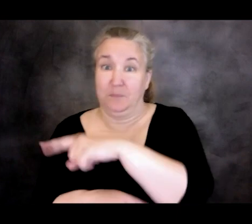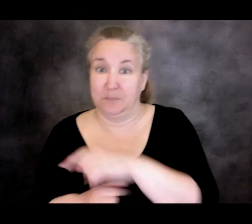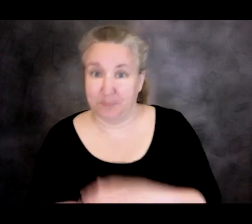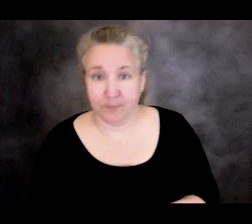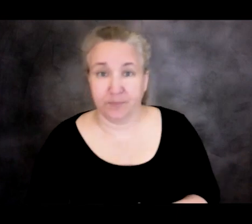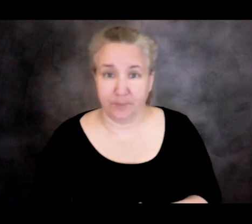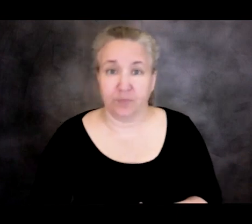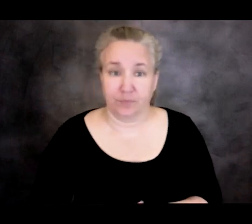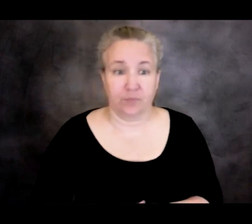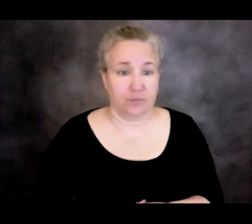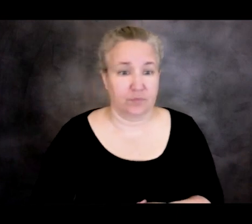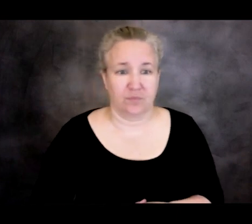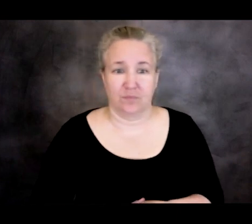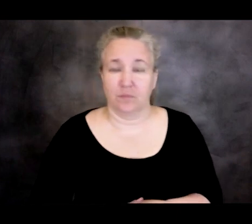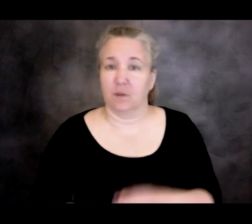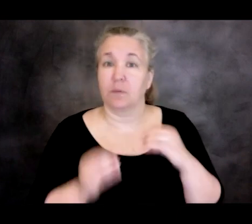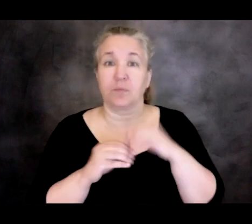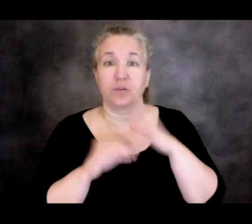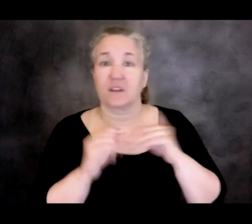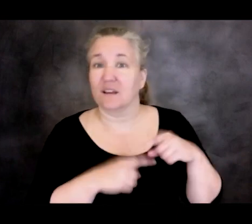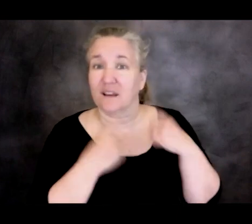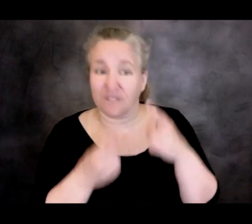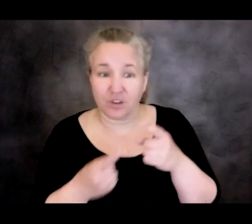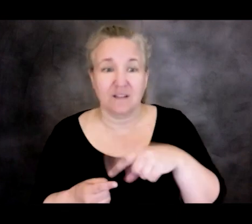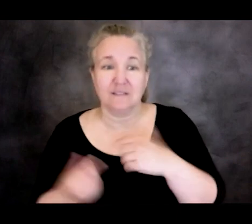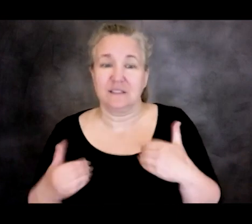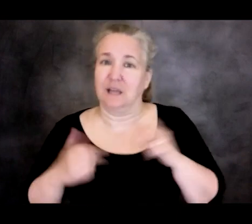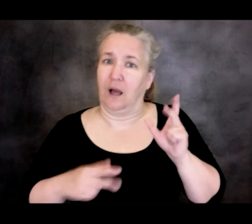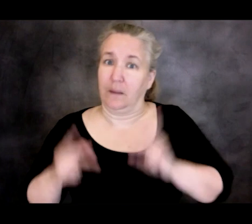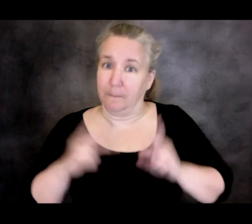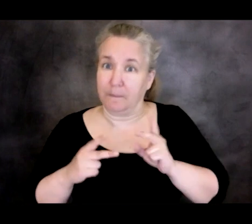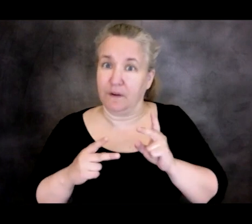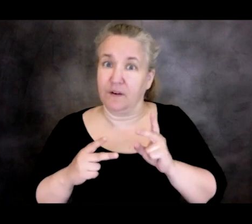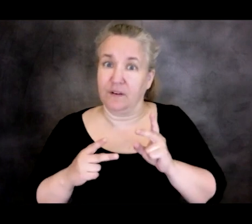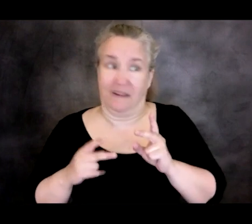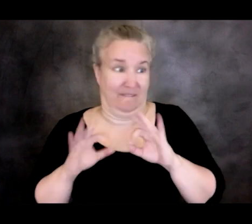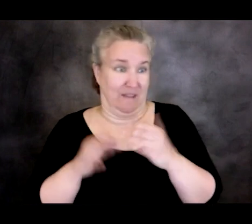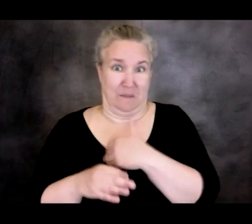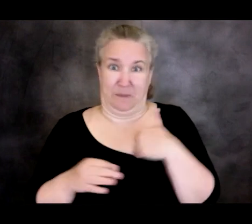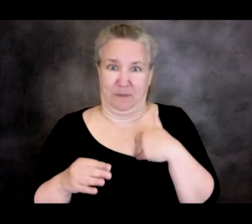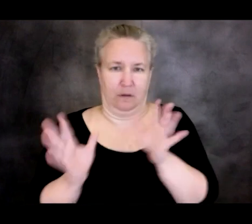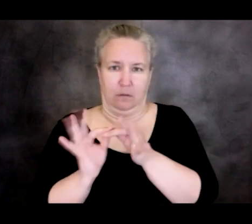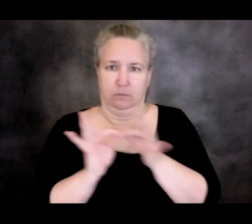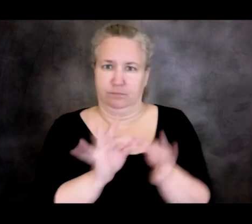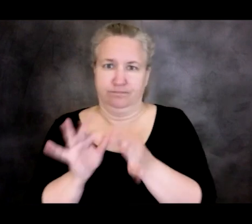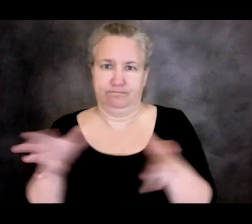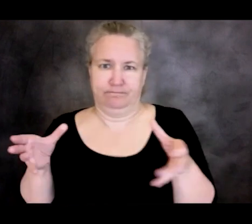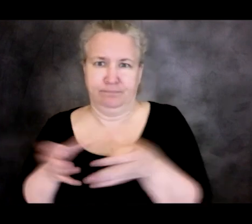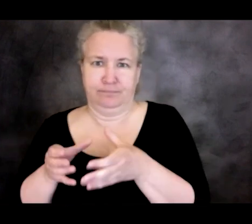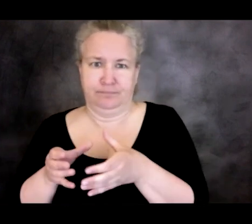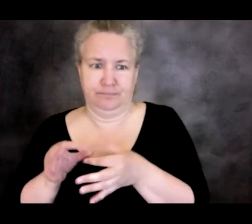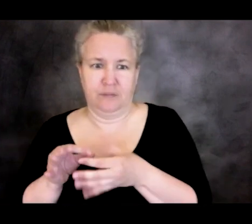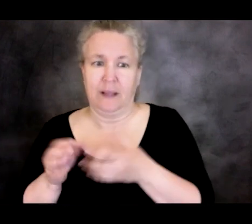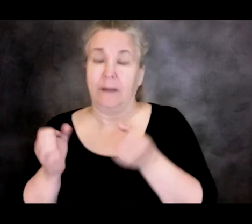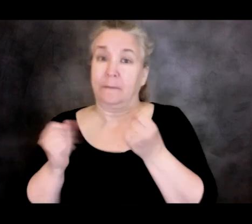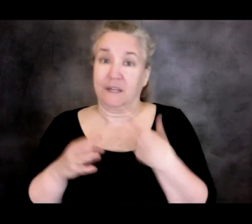more so than ever before, these young people are tethered to family members, and many of